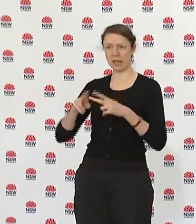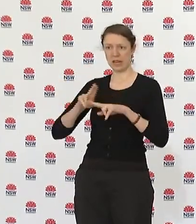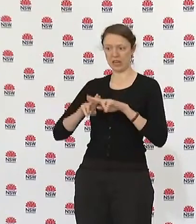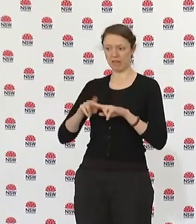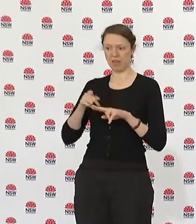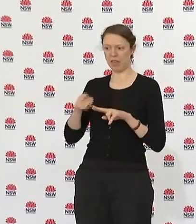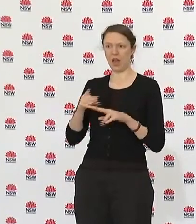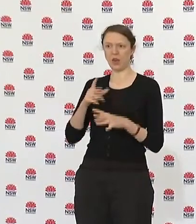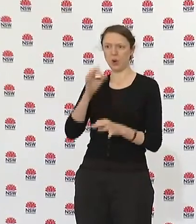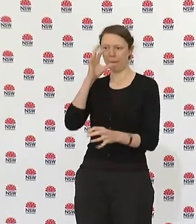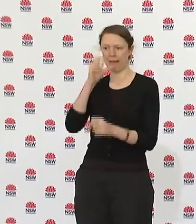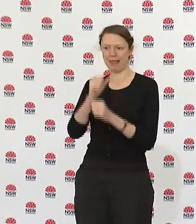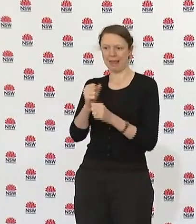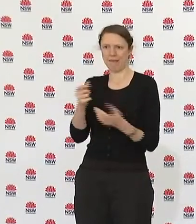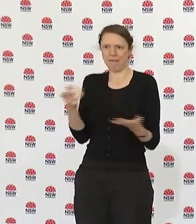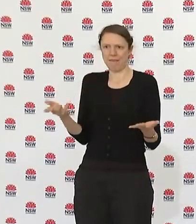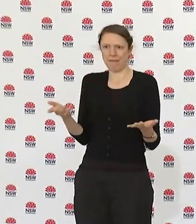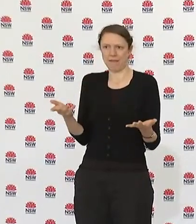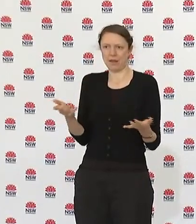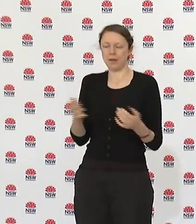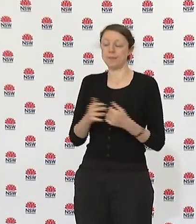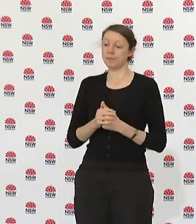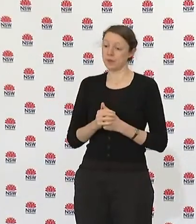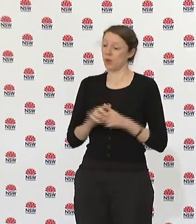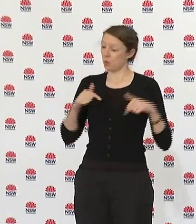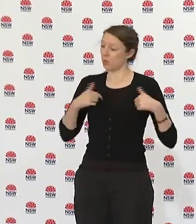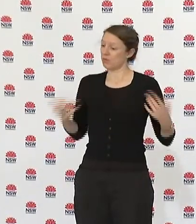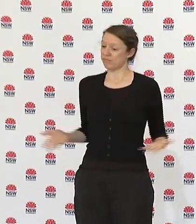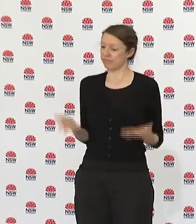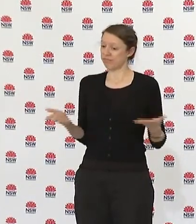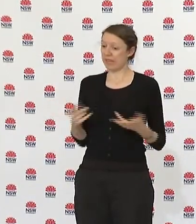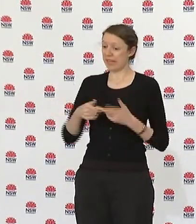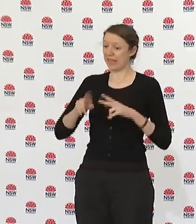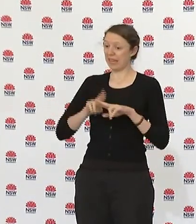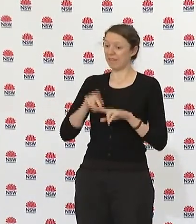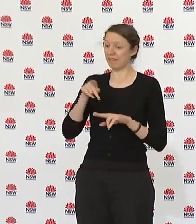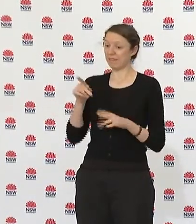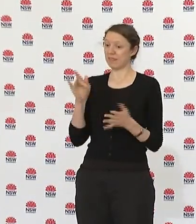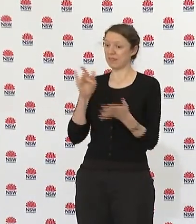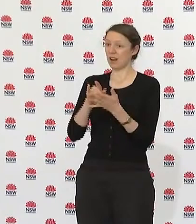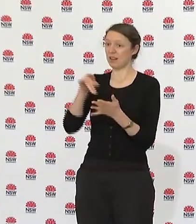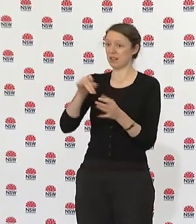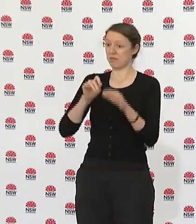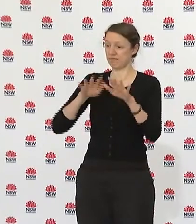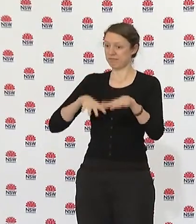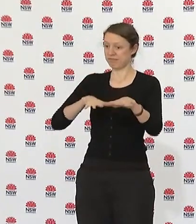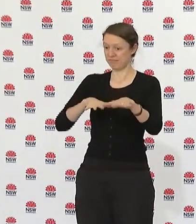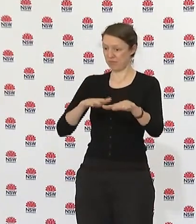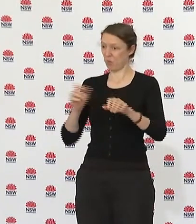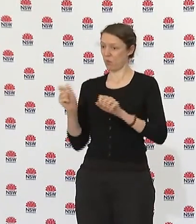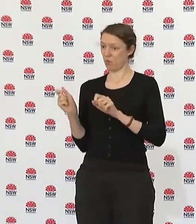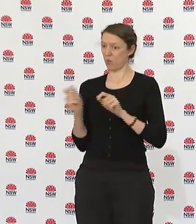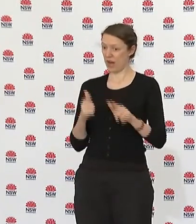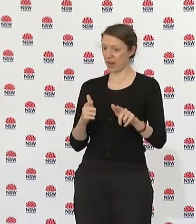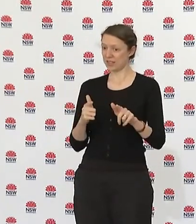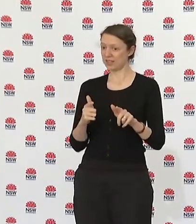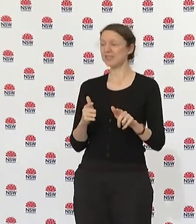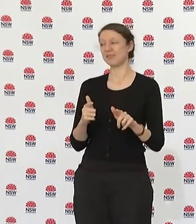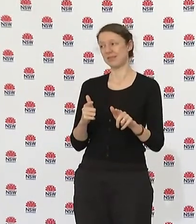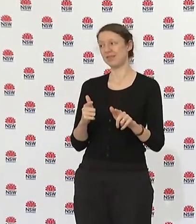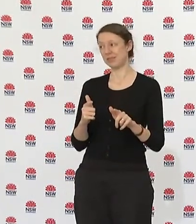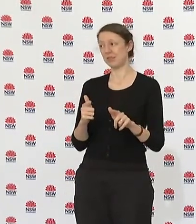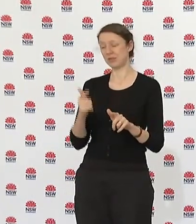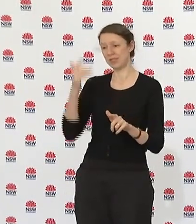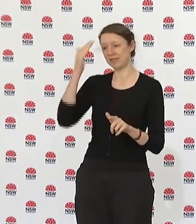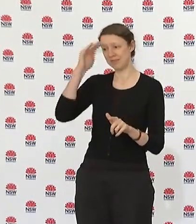they don't believe it, for the sake of their families, for themselves and the community at large, to watch out for symptoms and come